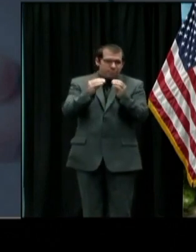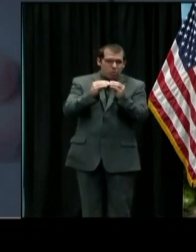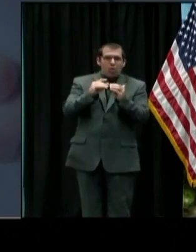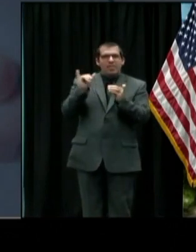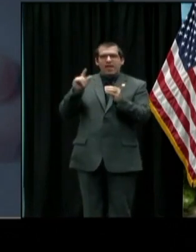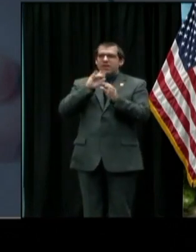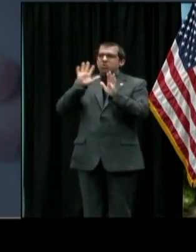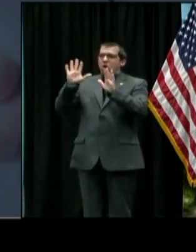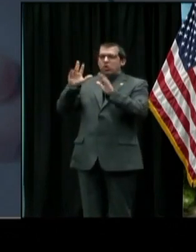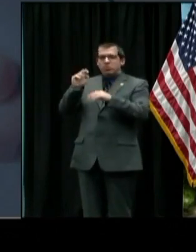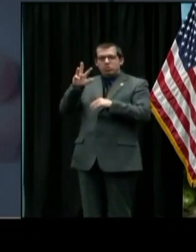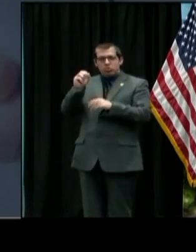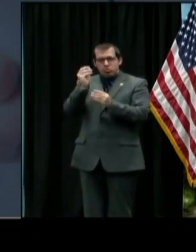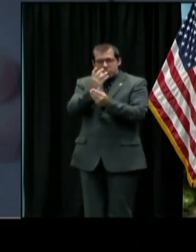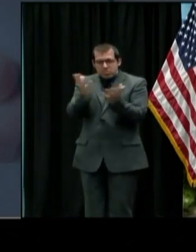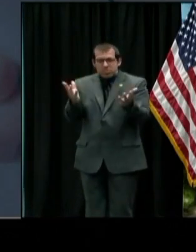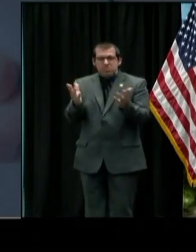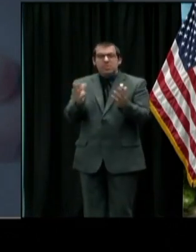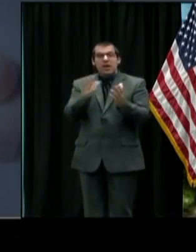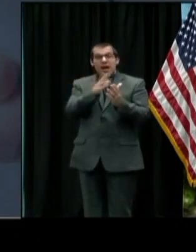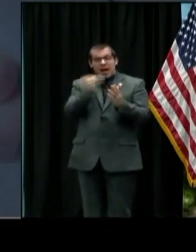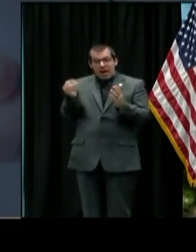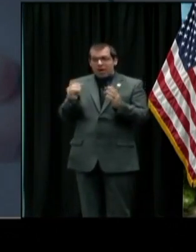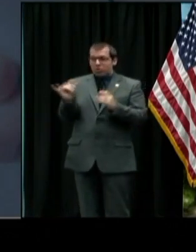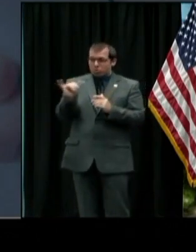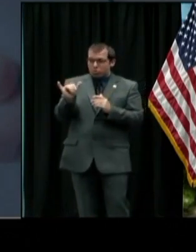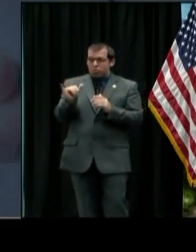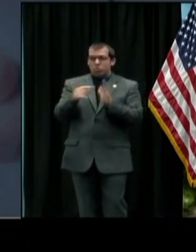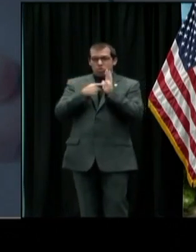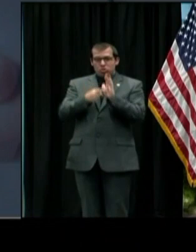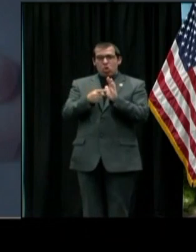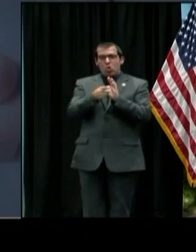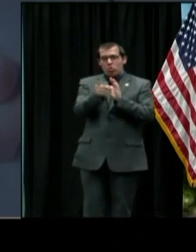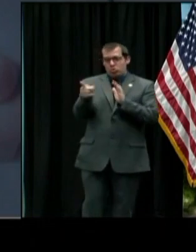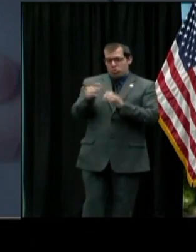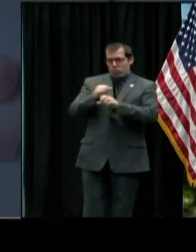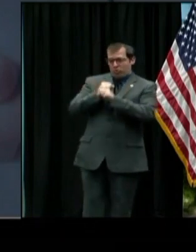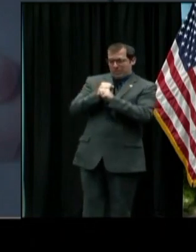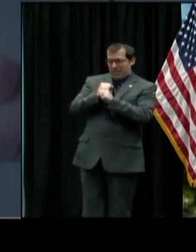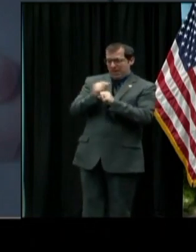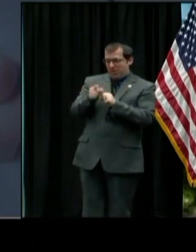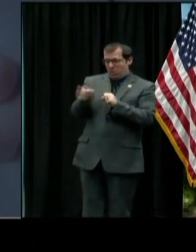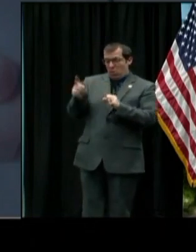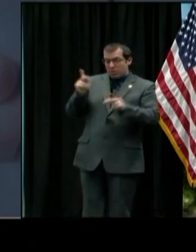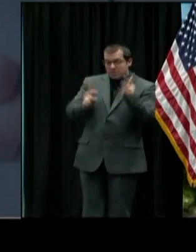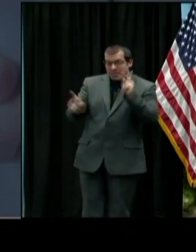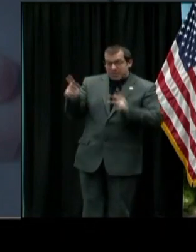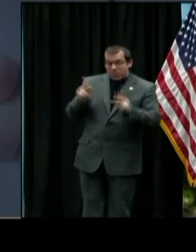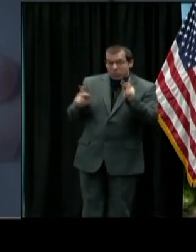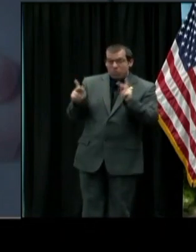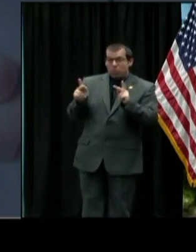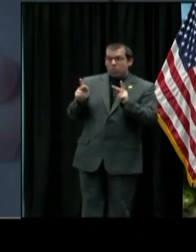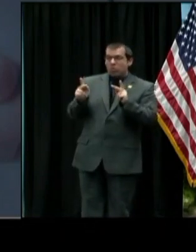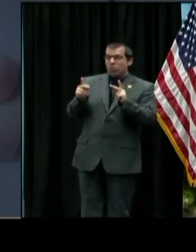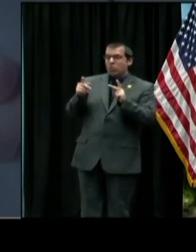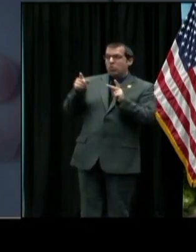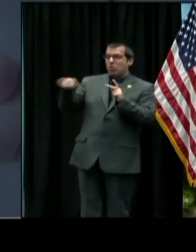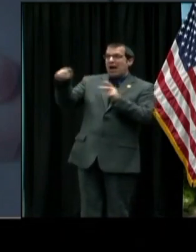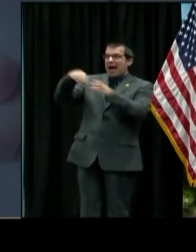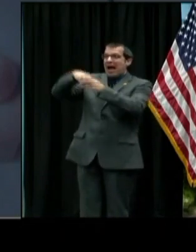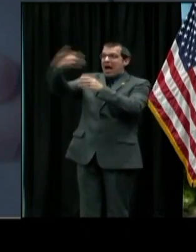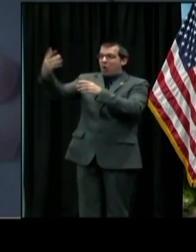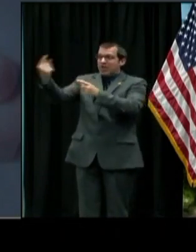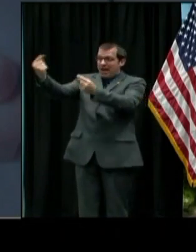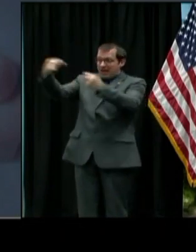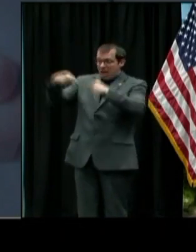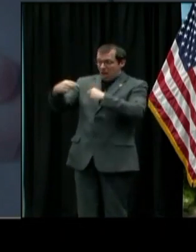and it also shows that whenever you protect people from outside influences that